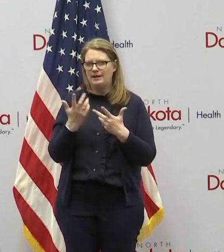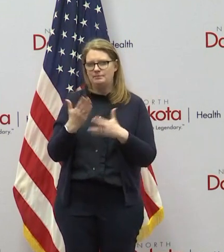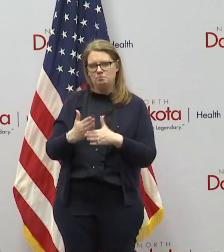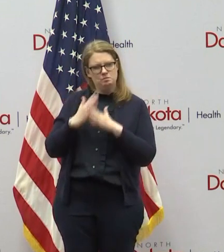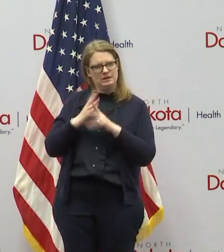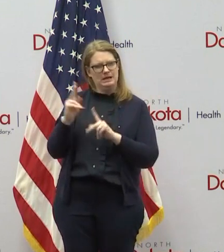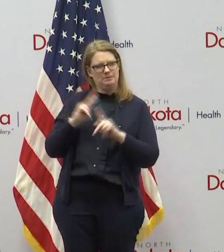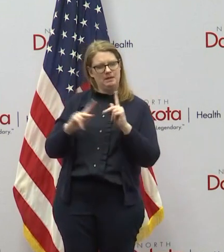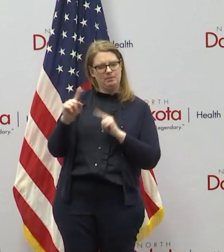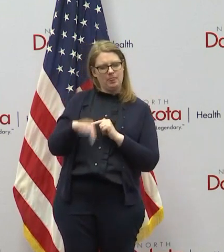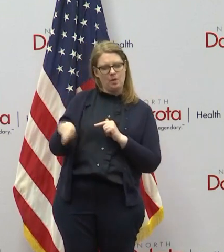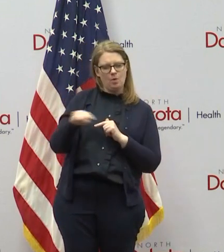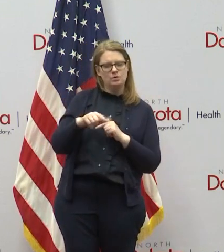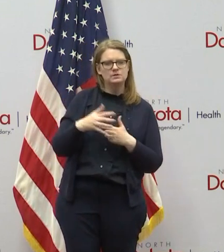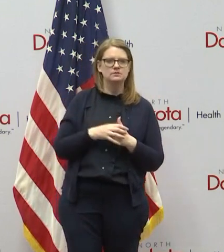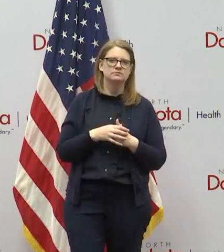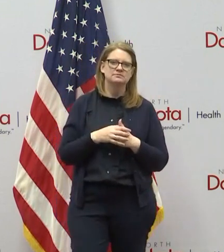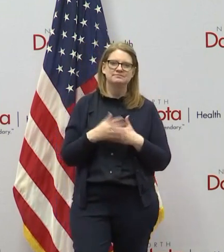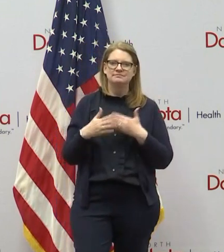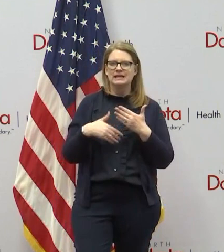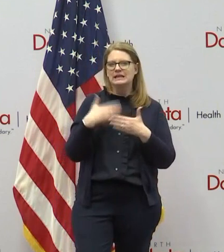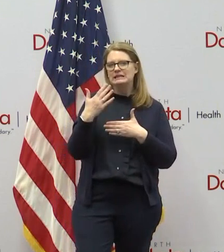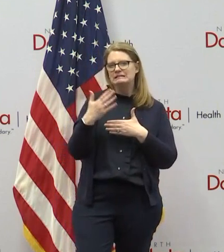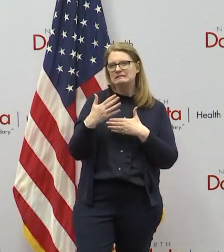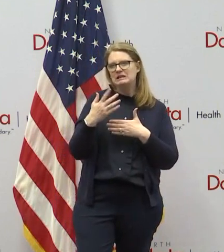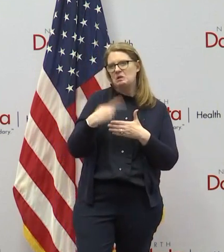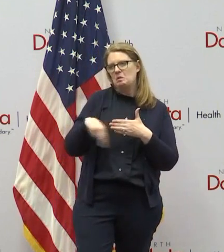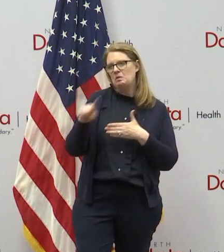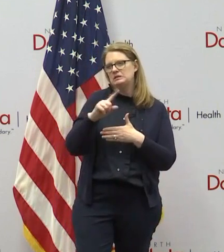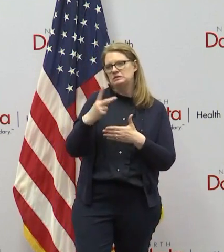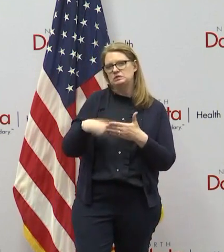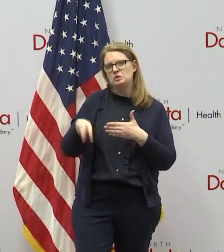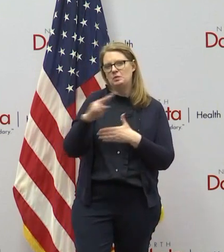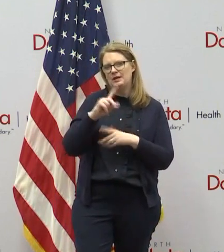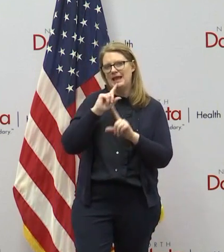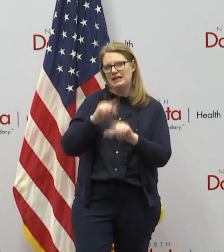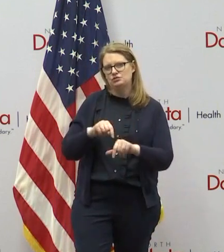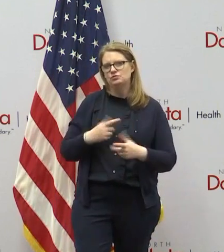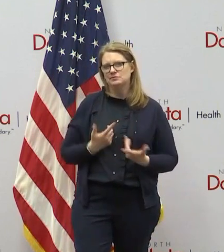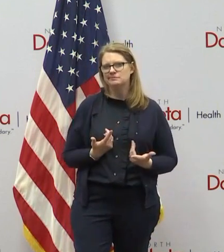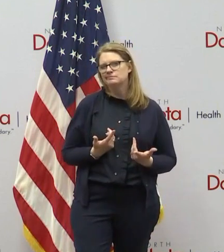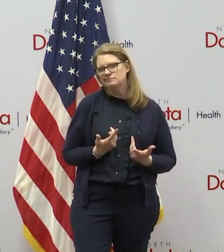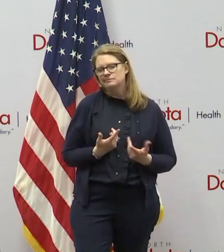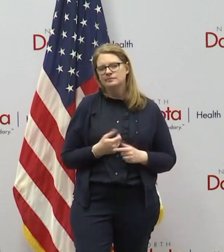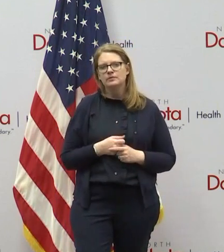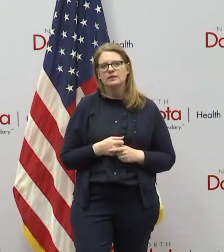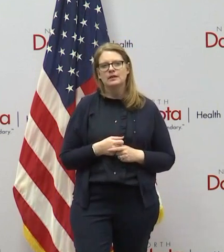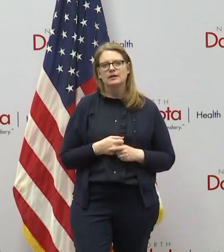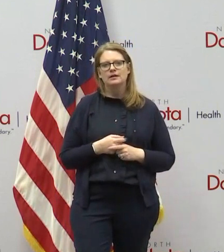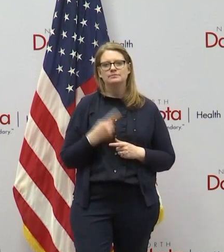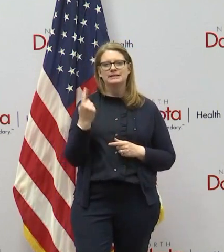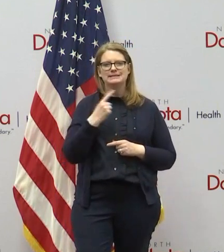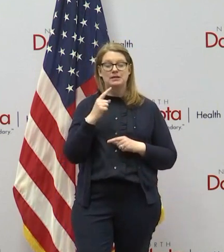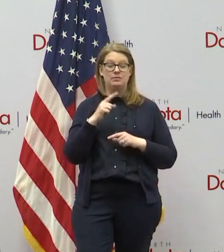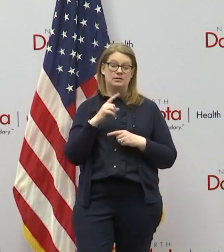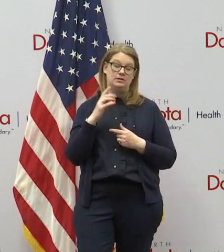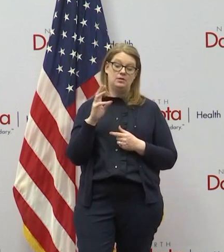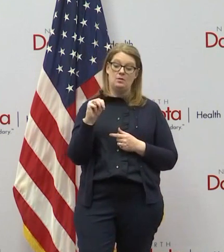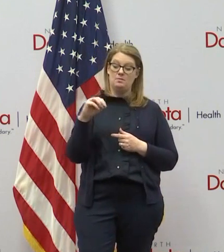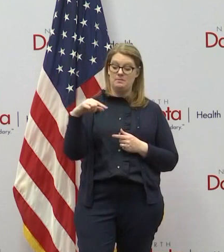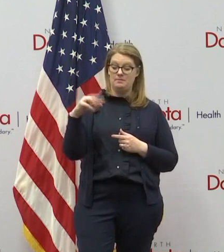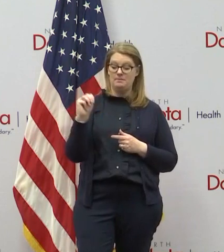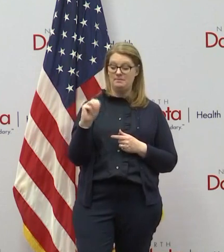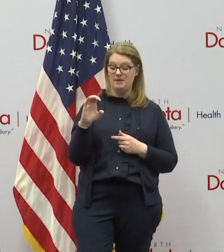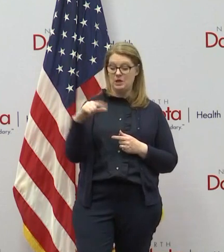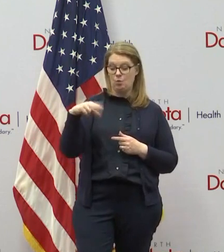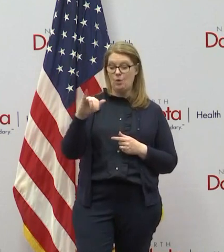So I would expect in the next week or two we'll have answers on that. I mean, I know that somebody that went to McQuaid's every year for a long time,